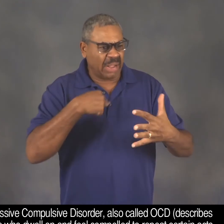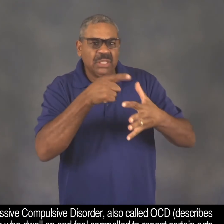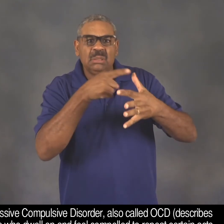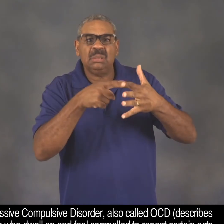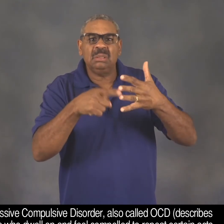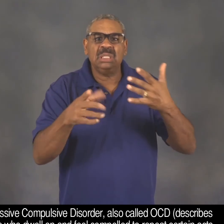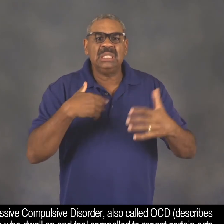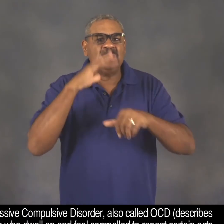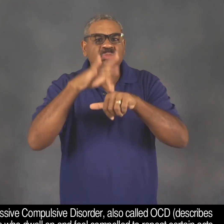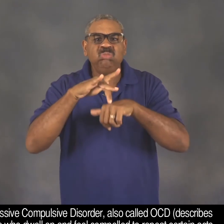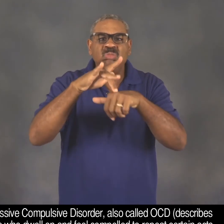to repeat certain acts,